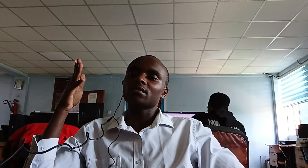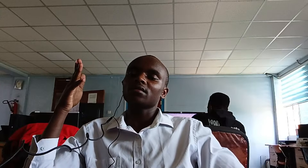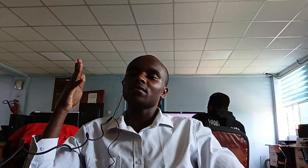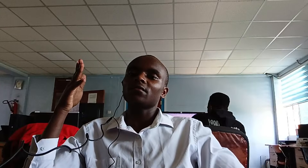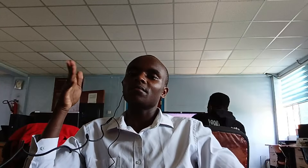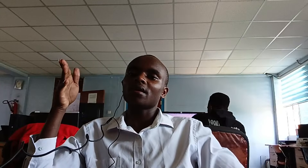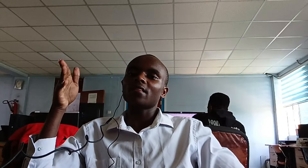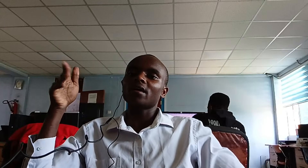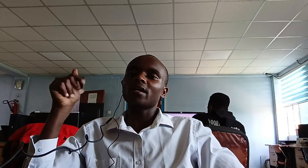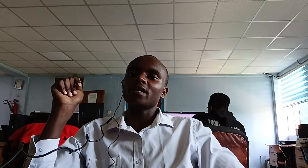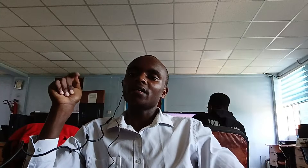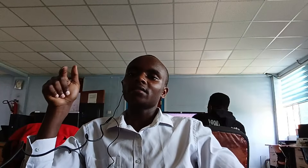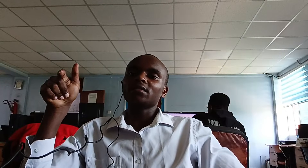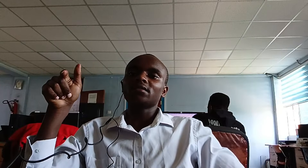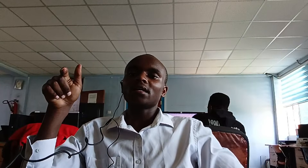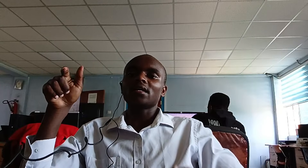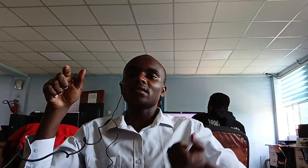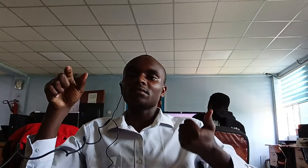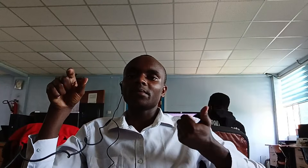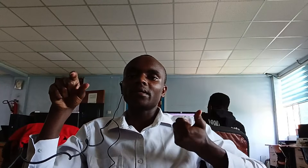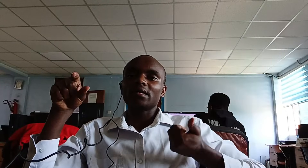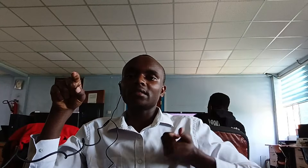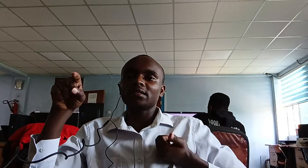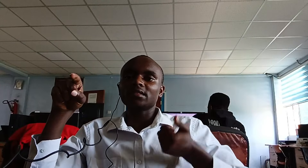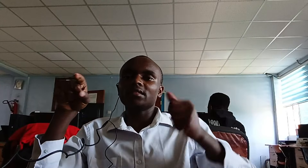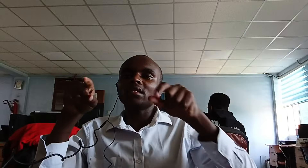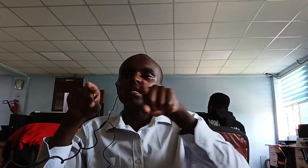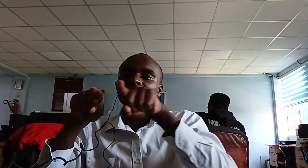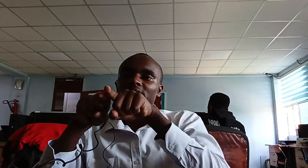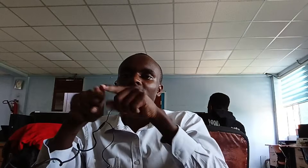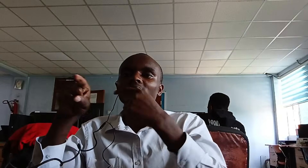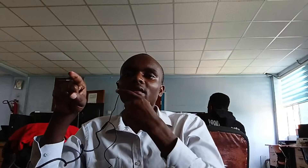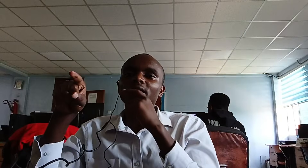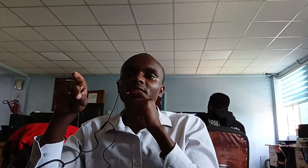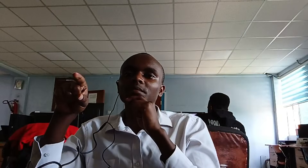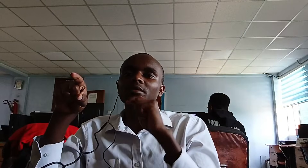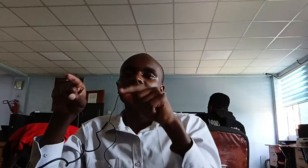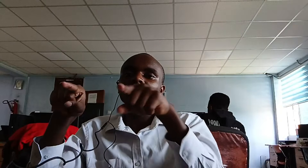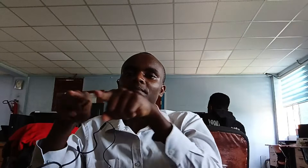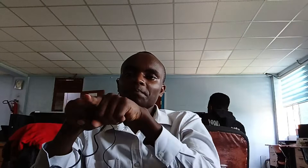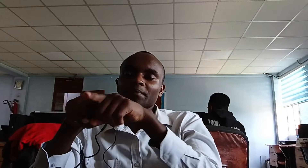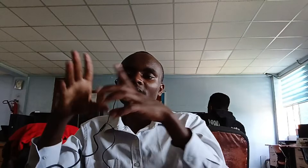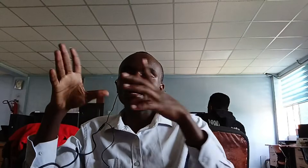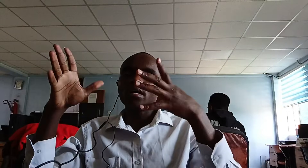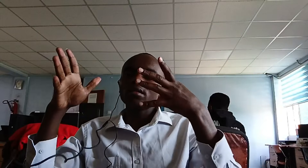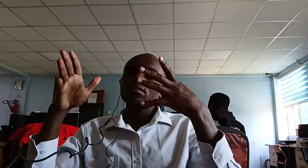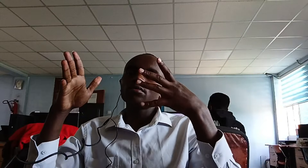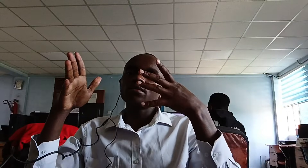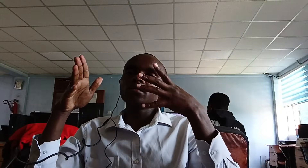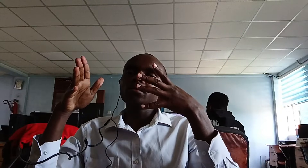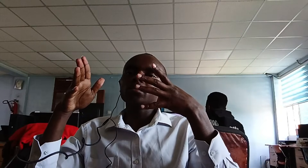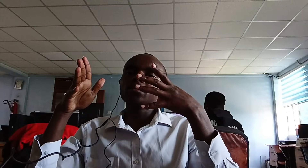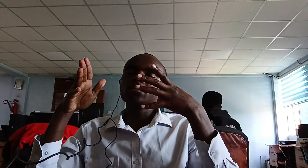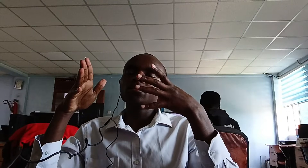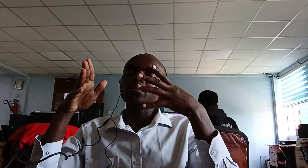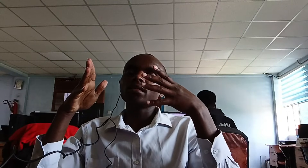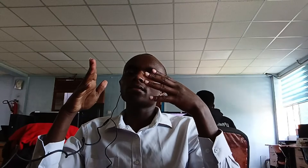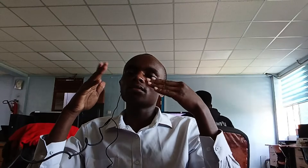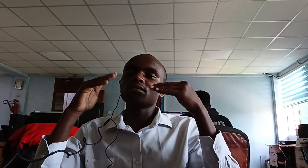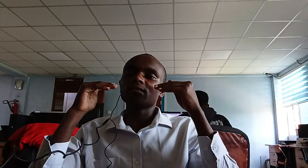sign for brother, sister, remember sister it's girl same, brother it's boy same. So in this case, we just show the